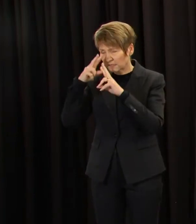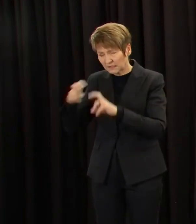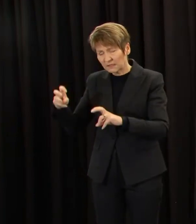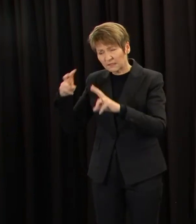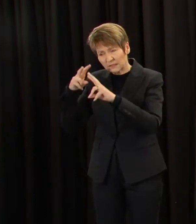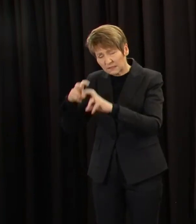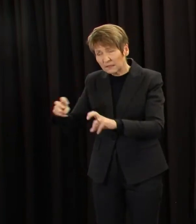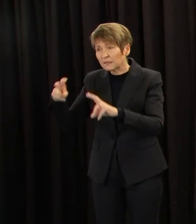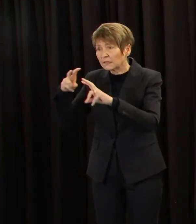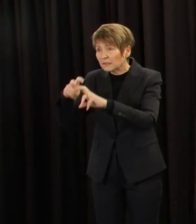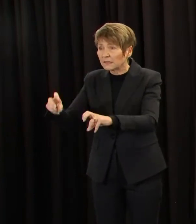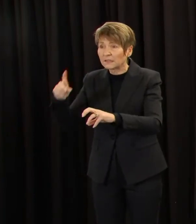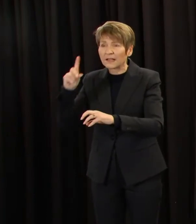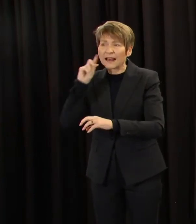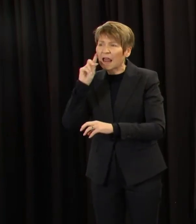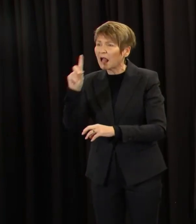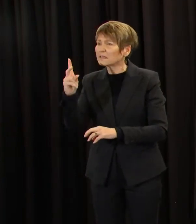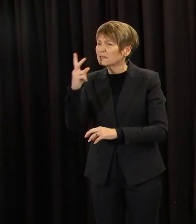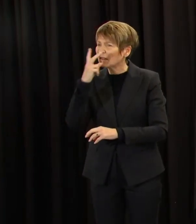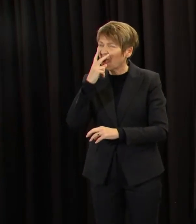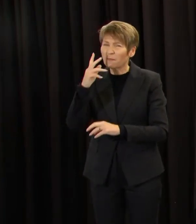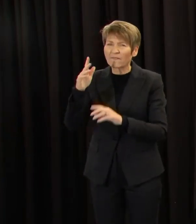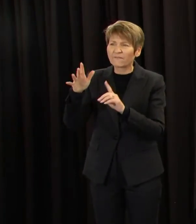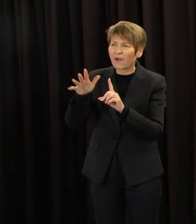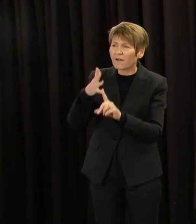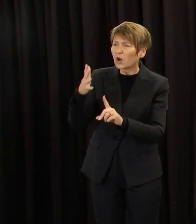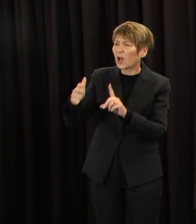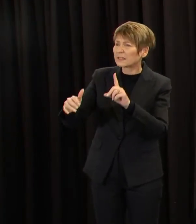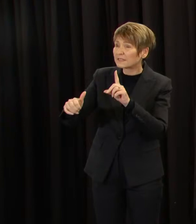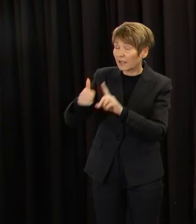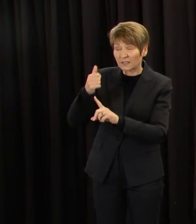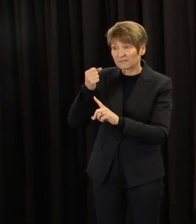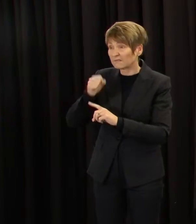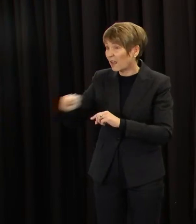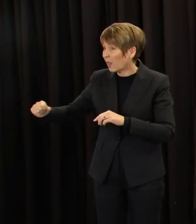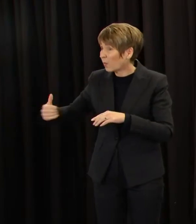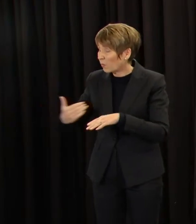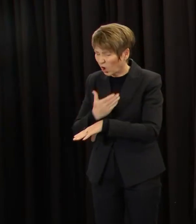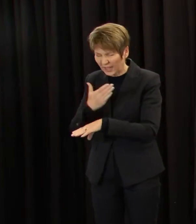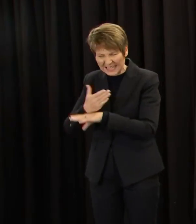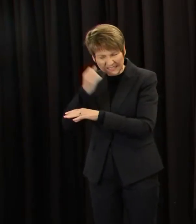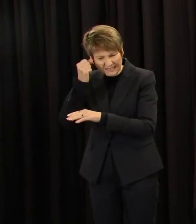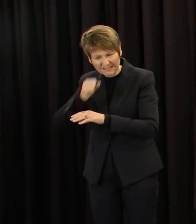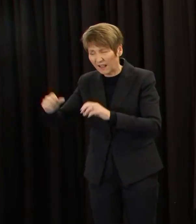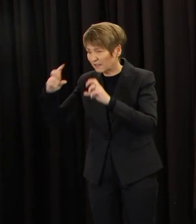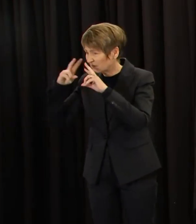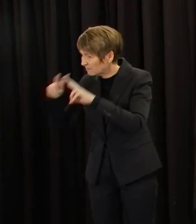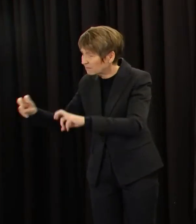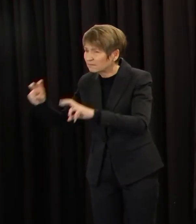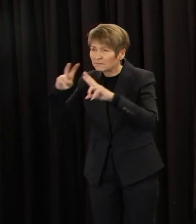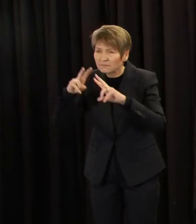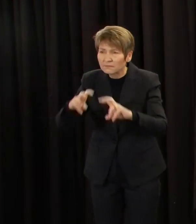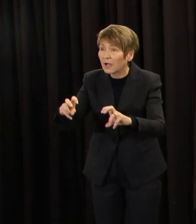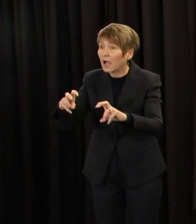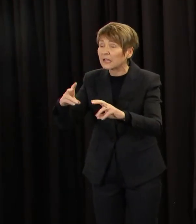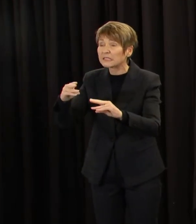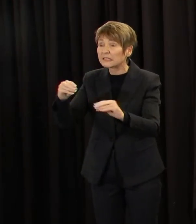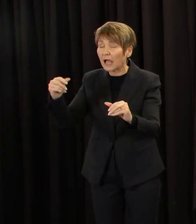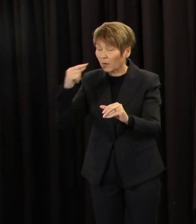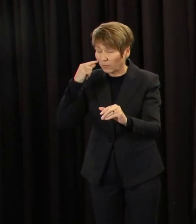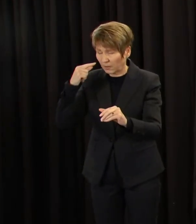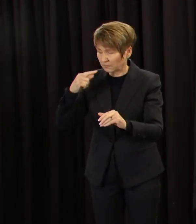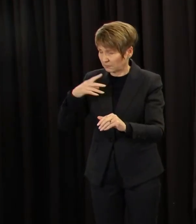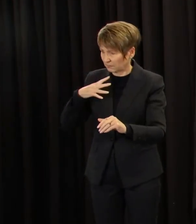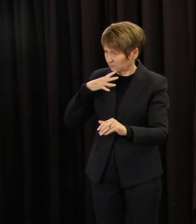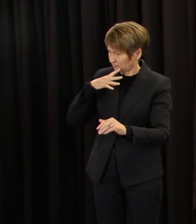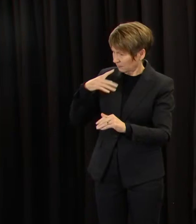6 o'clock, so we've got work to do during the course of today and this morning and today to work out how they're linked. Some of them will be brand new cases, mystery cases where we do